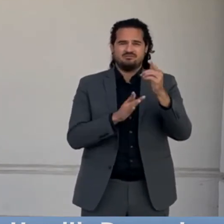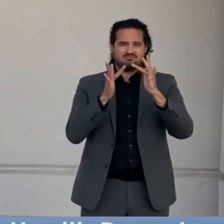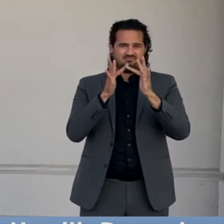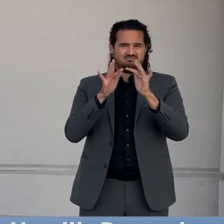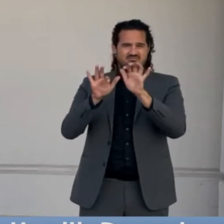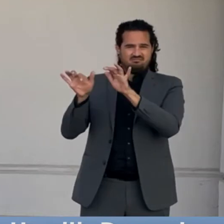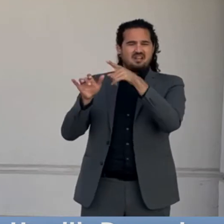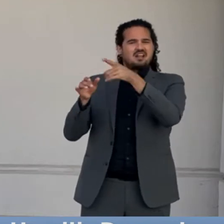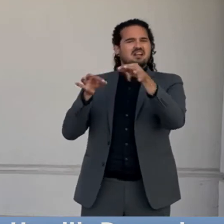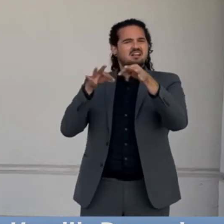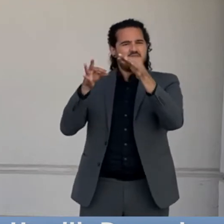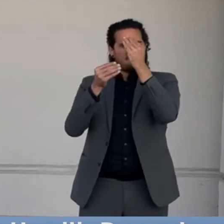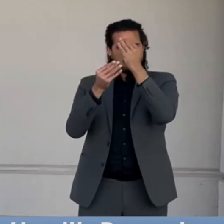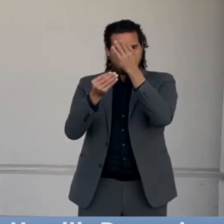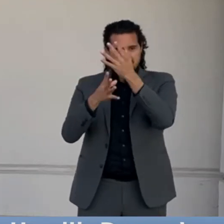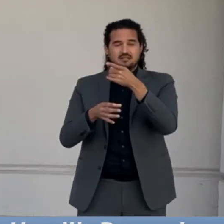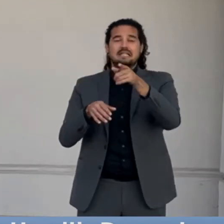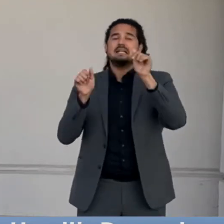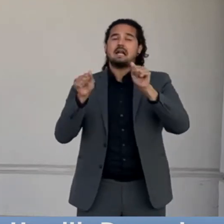to